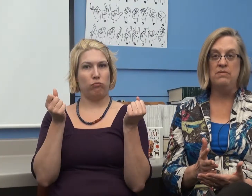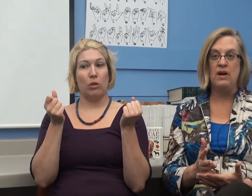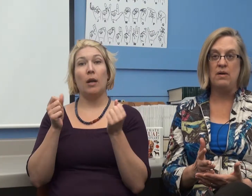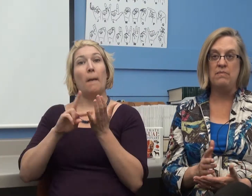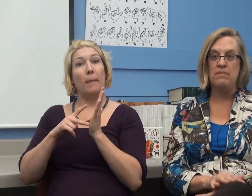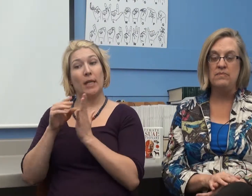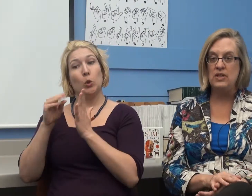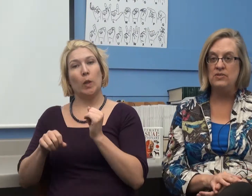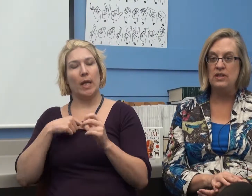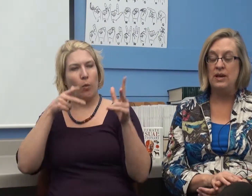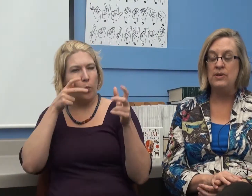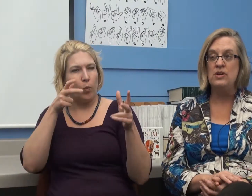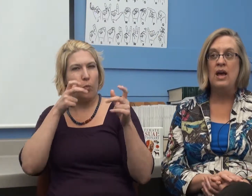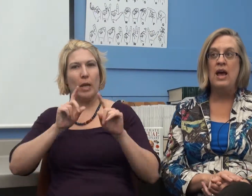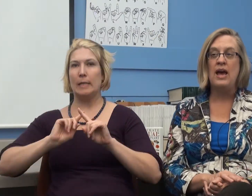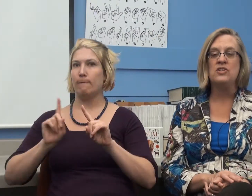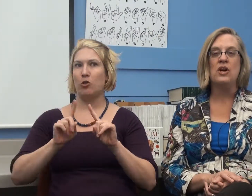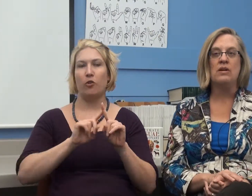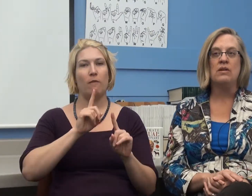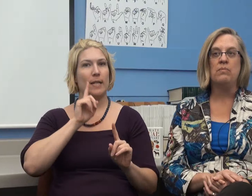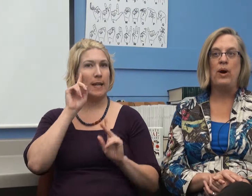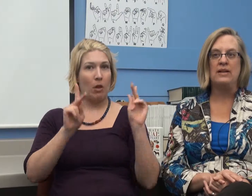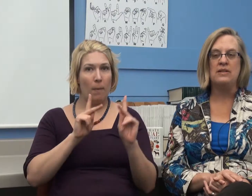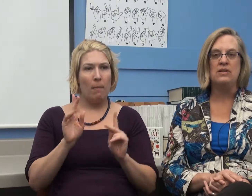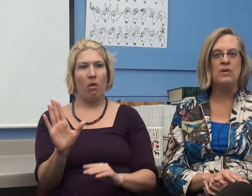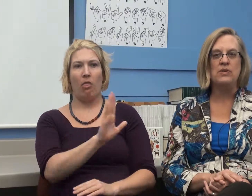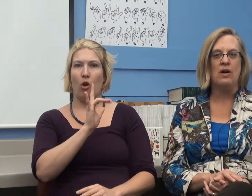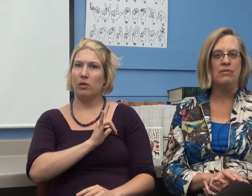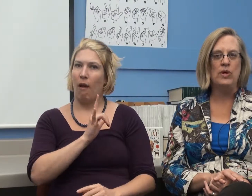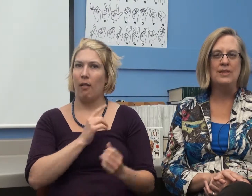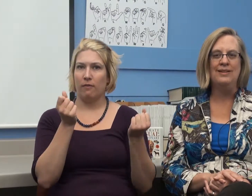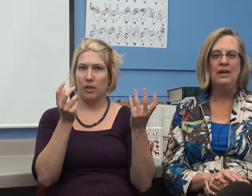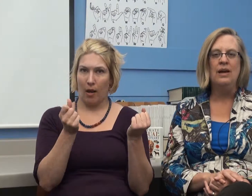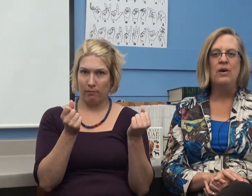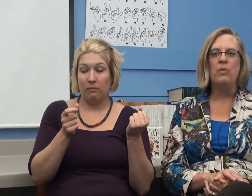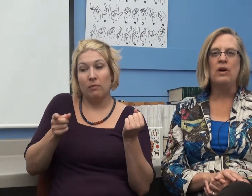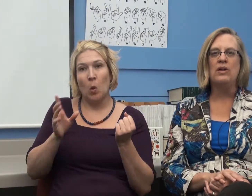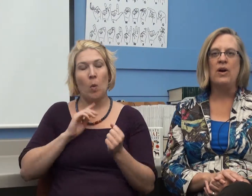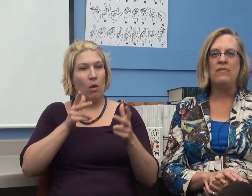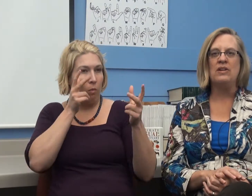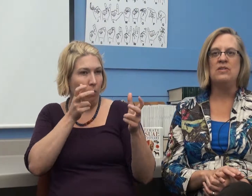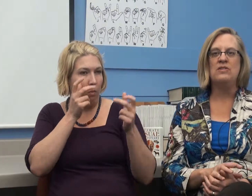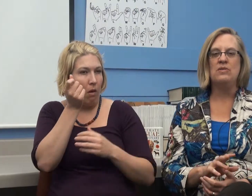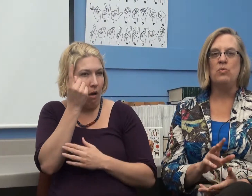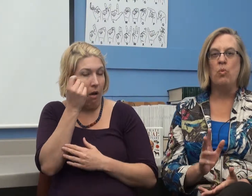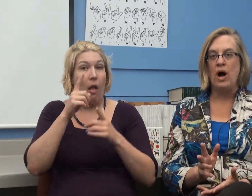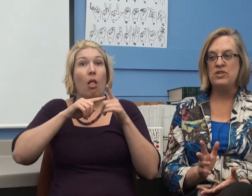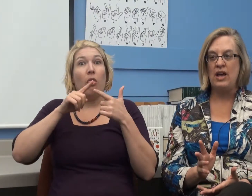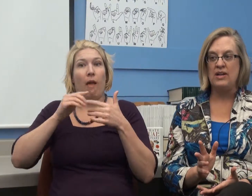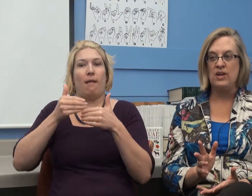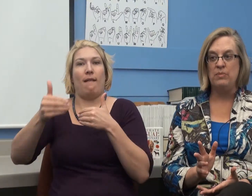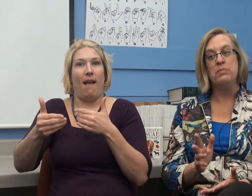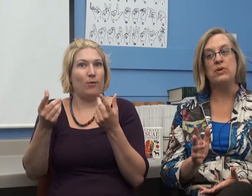receptive skills in the language and to start practicing doing what's called voicing, where you're having to